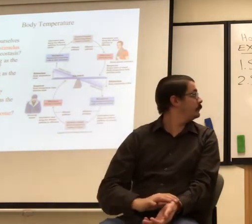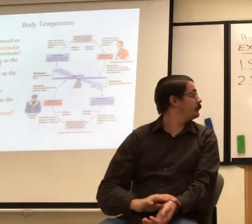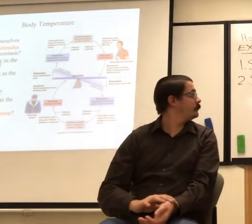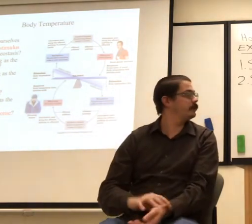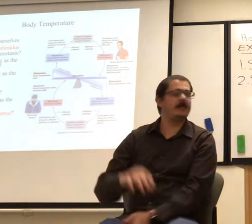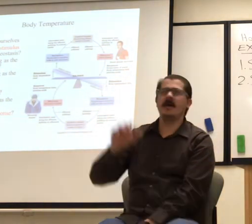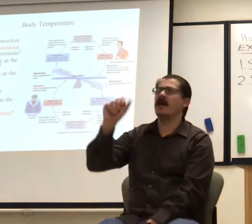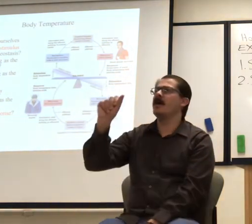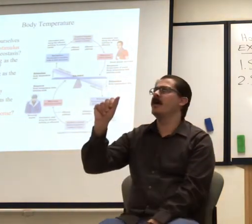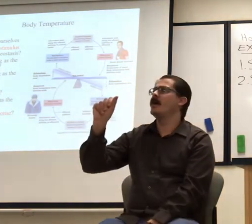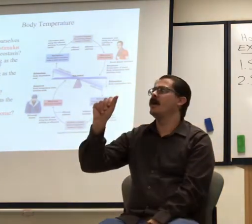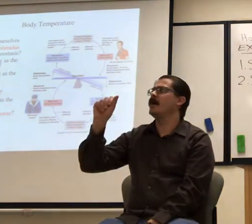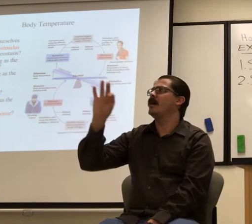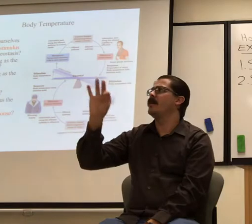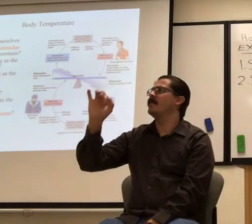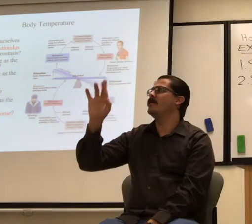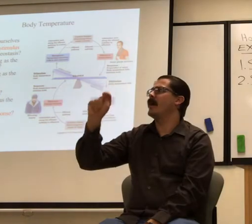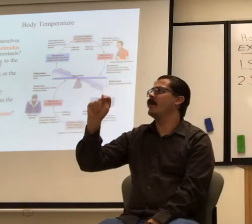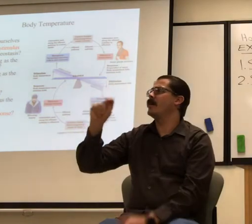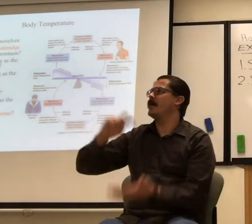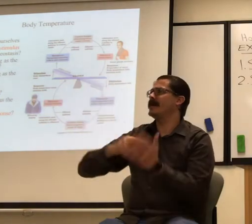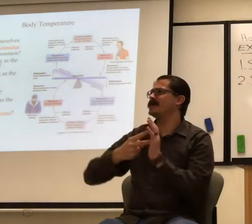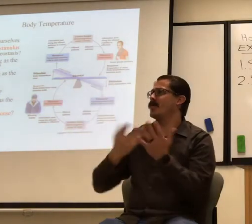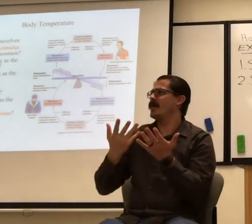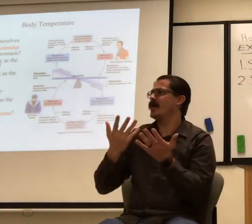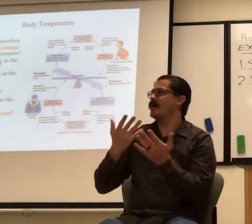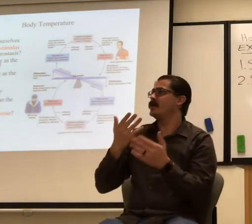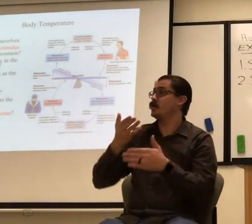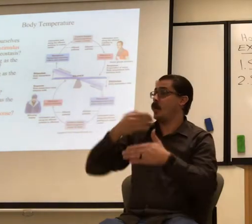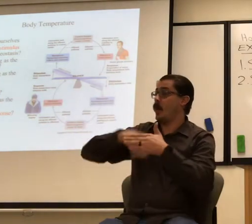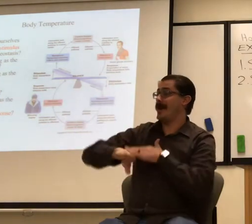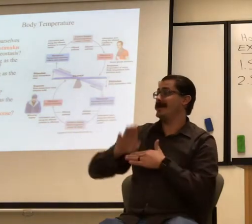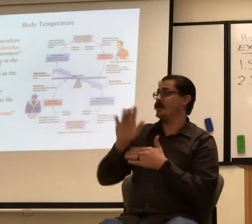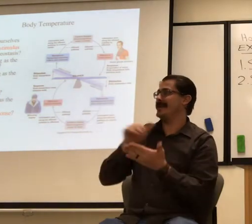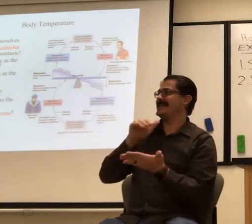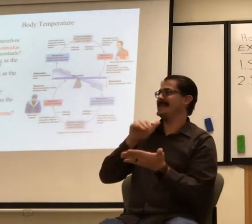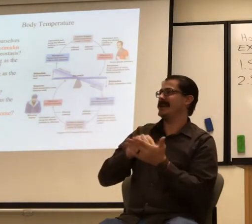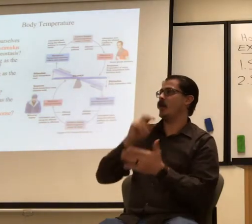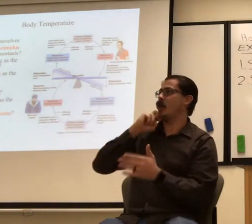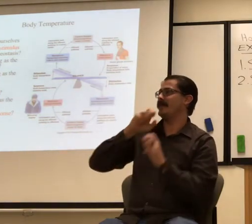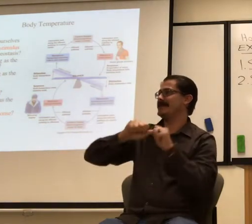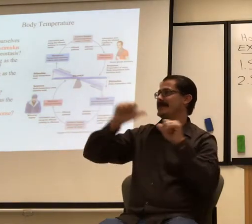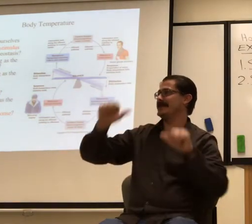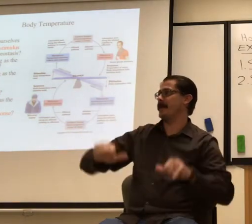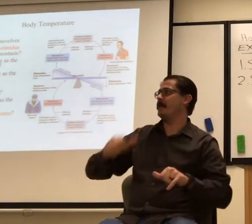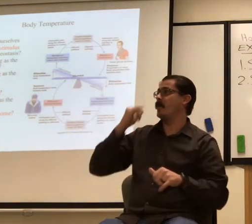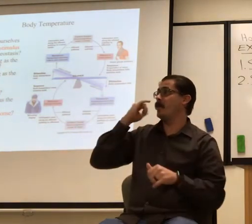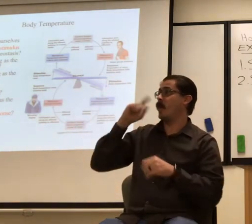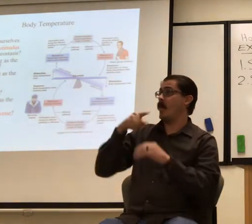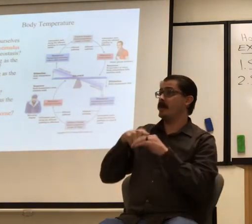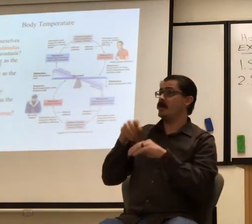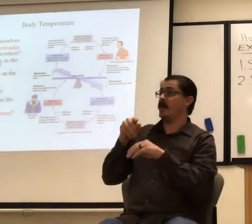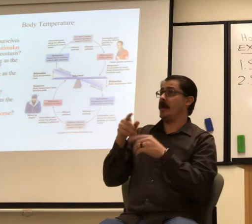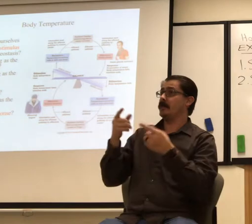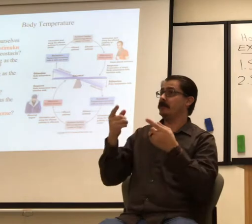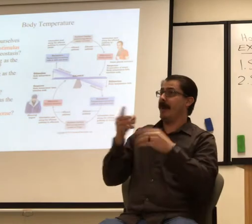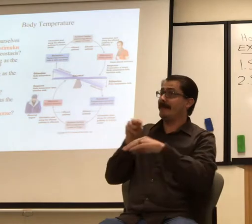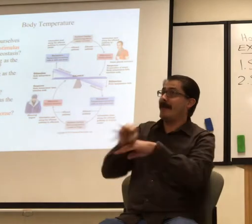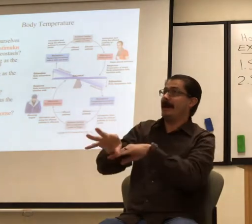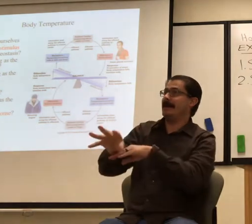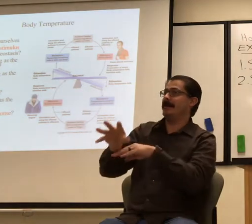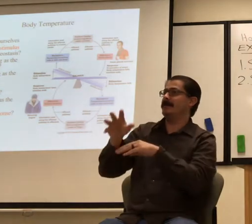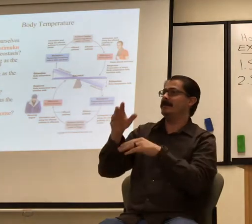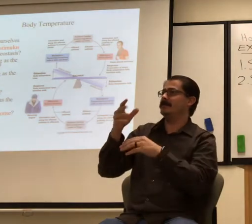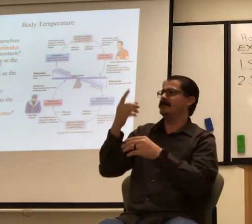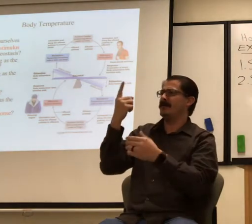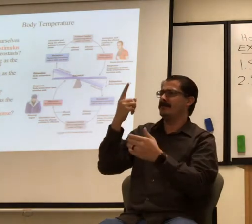Afferent means to go into the central nervous system. Like when you're affected, you receive